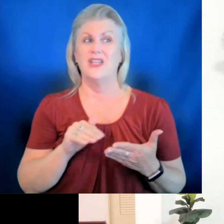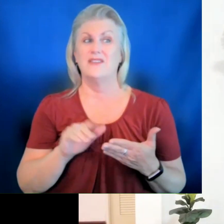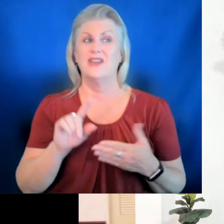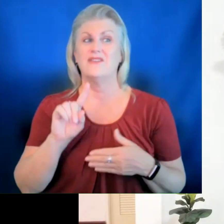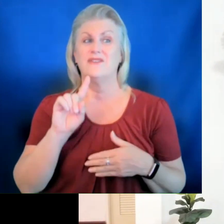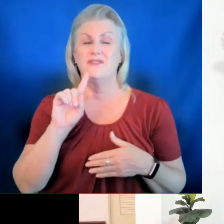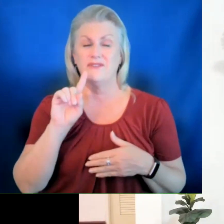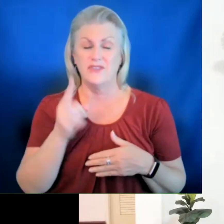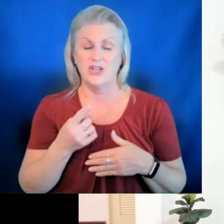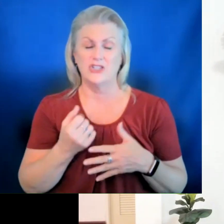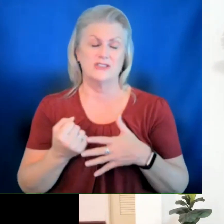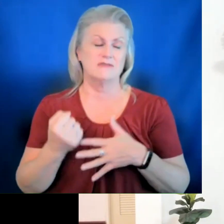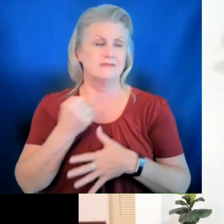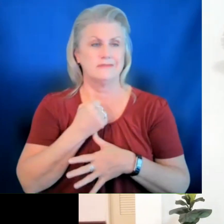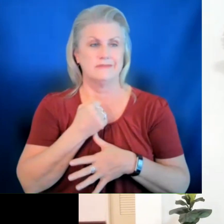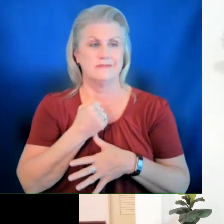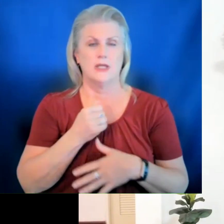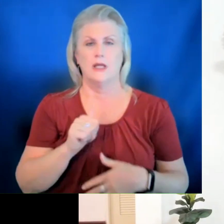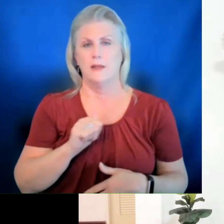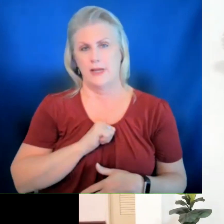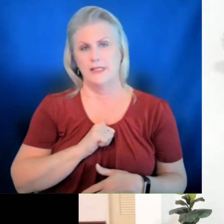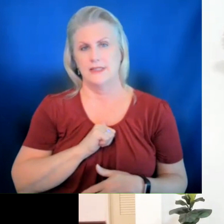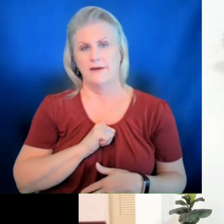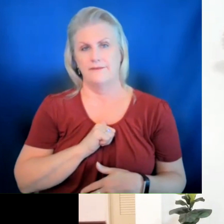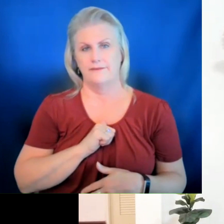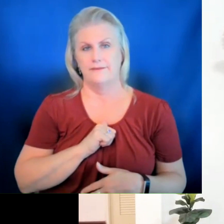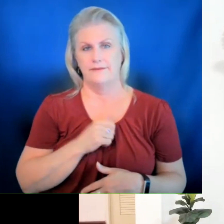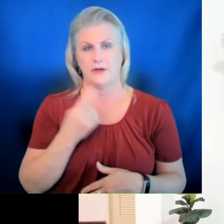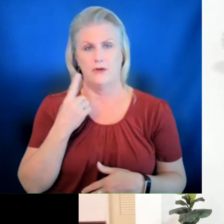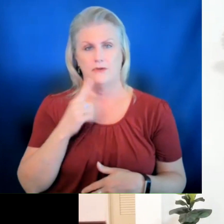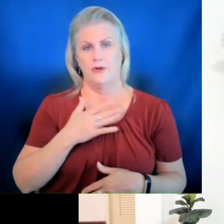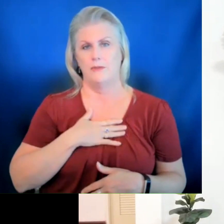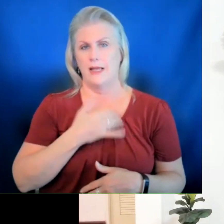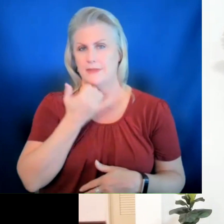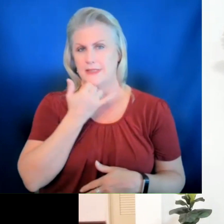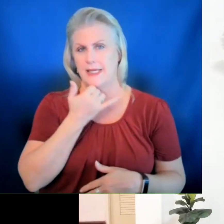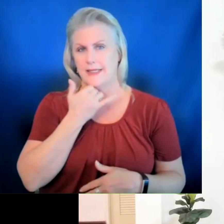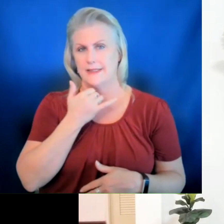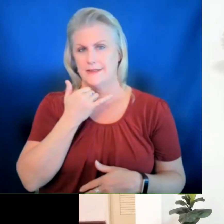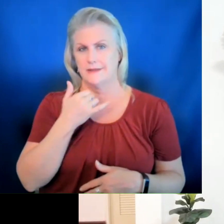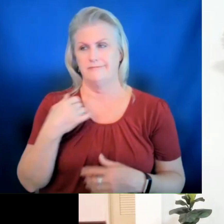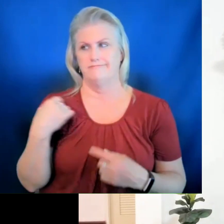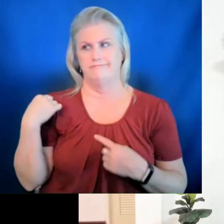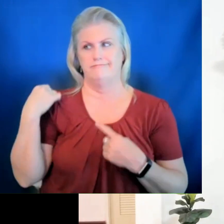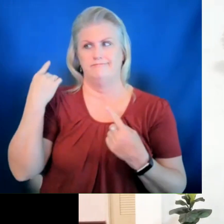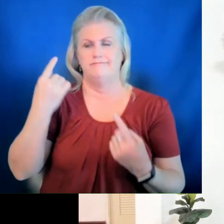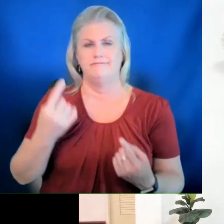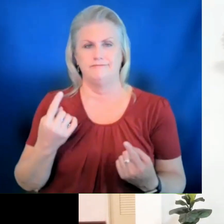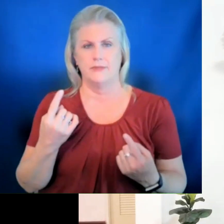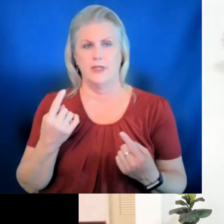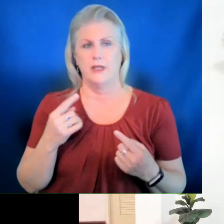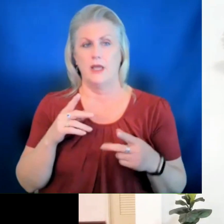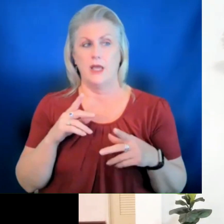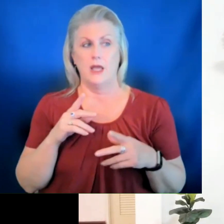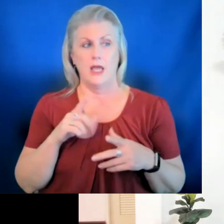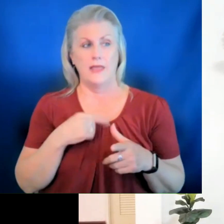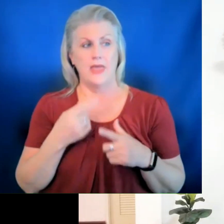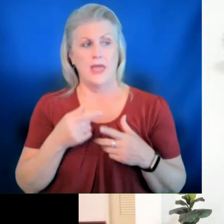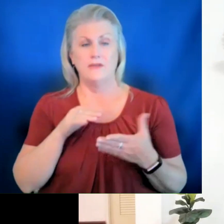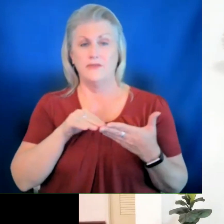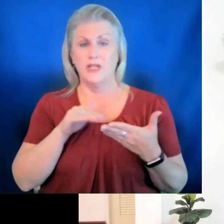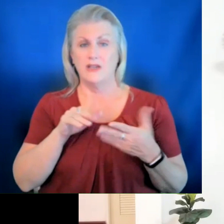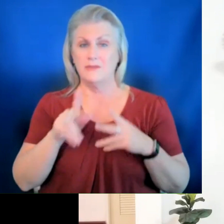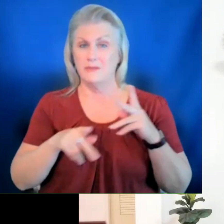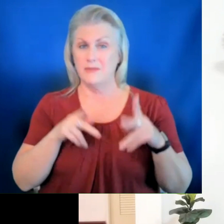forgiving first and foremost myself for my past mistakes. And then people around me,